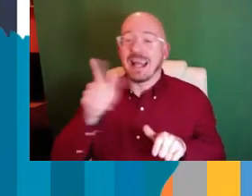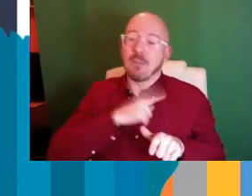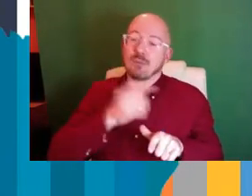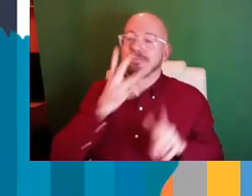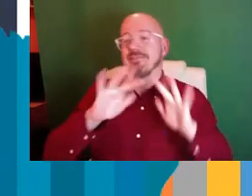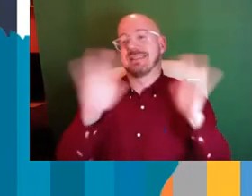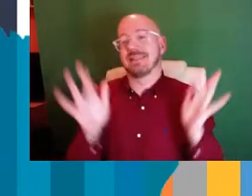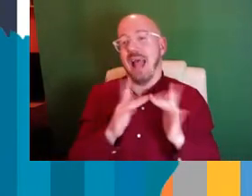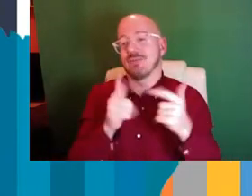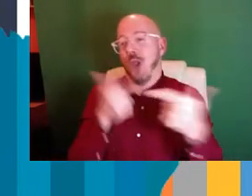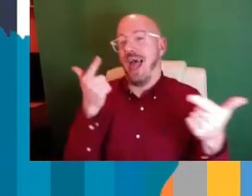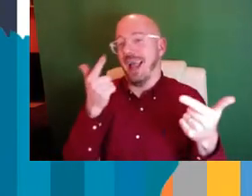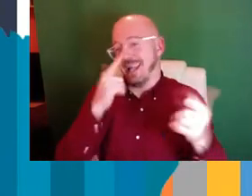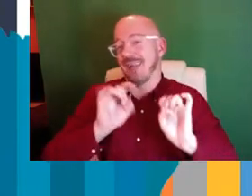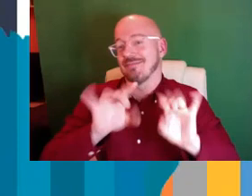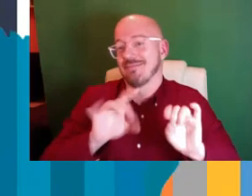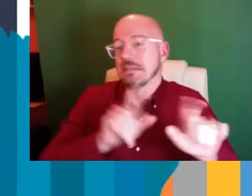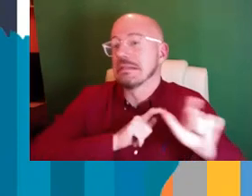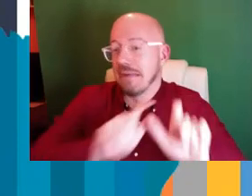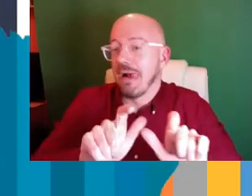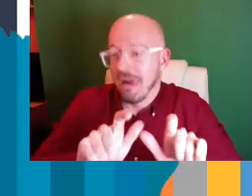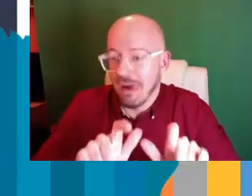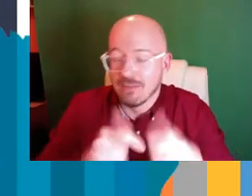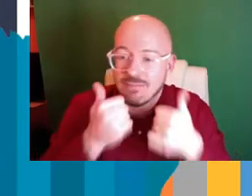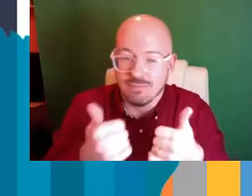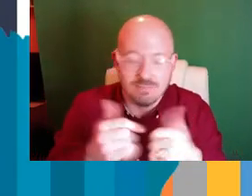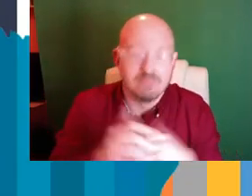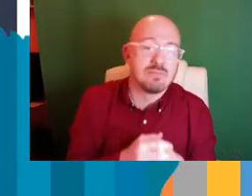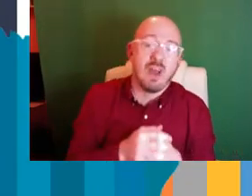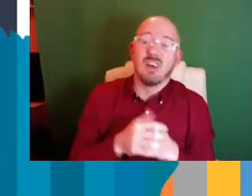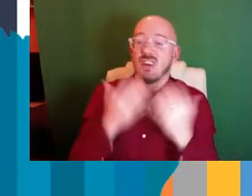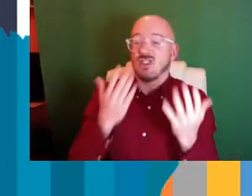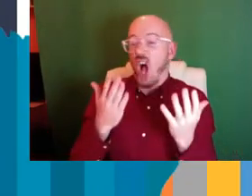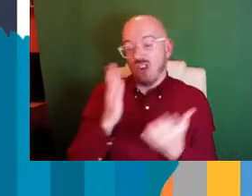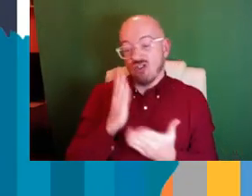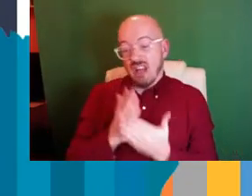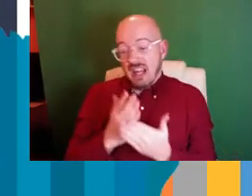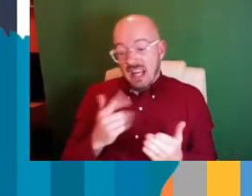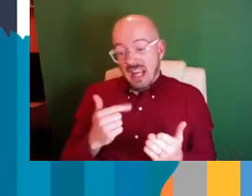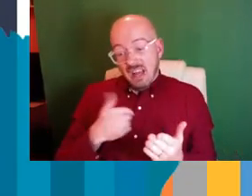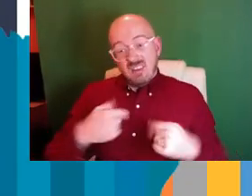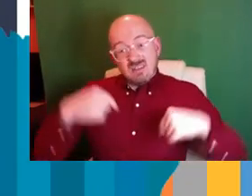to stay at home. And luckily, because of the wonders of technology, I'm able to join you online.